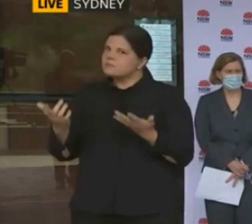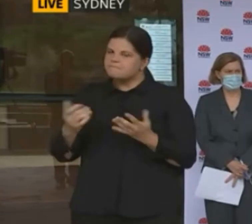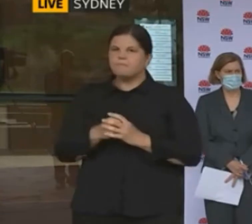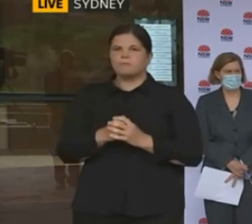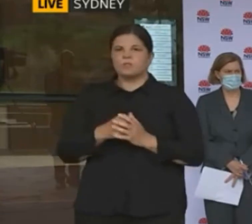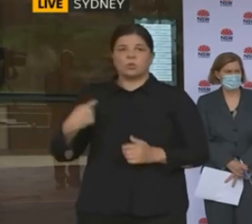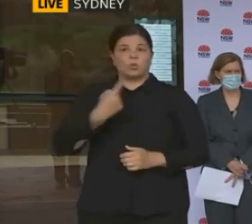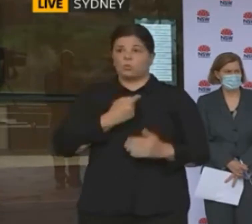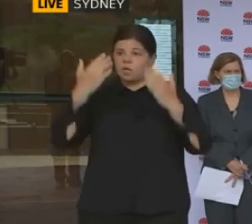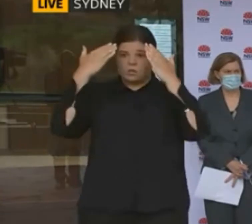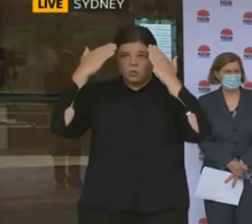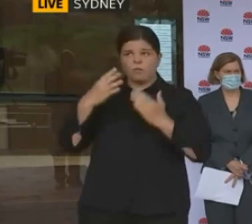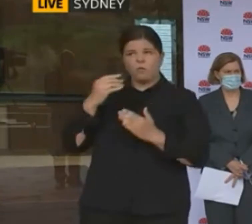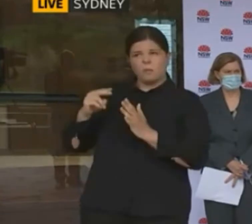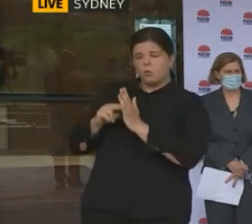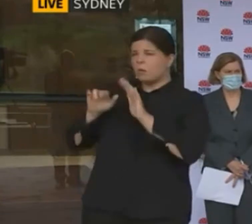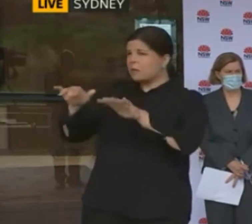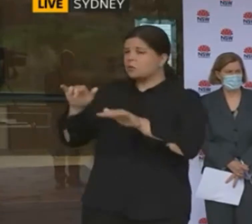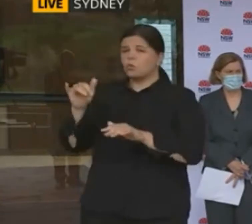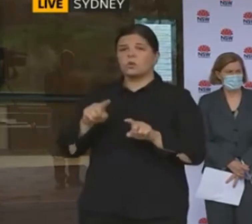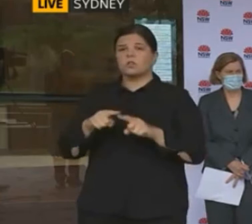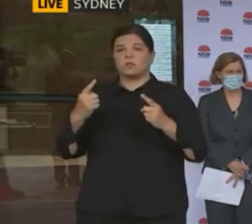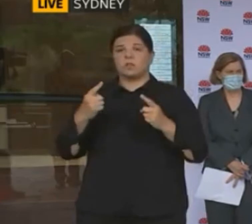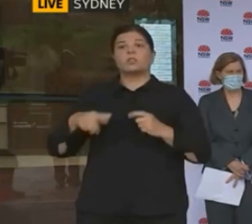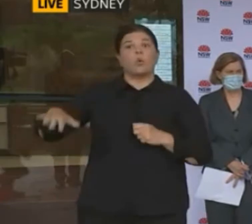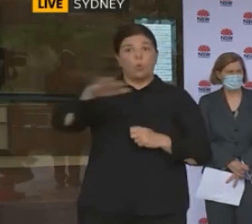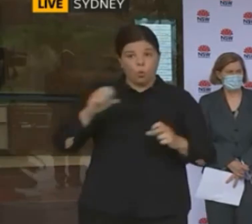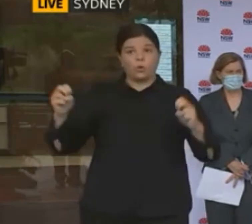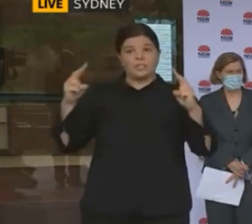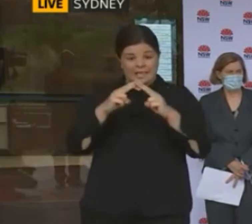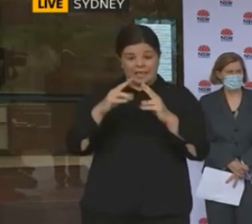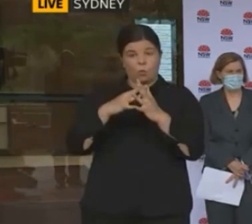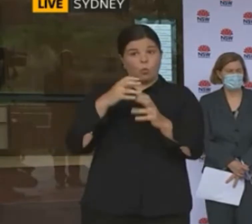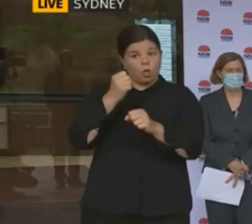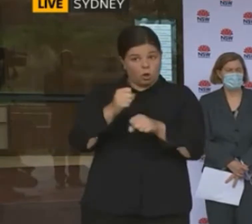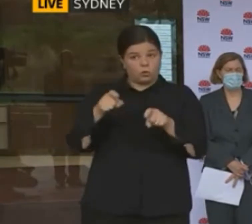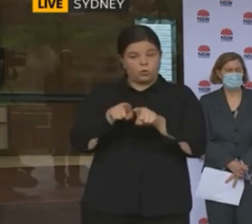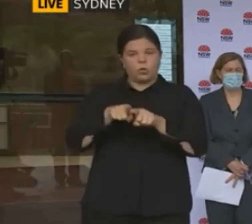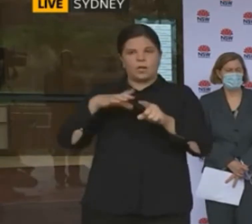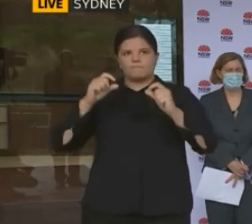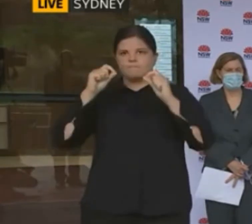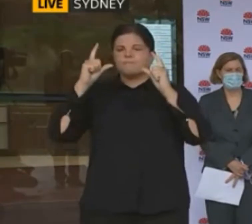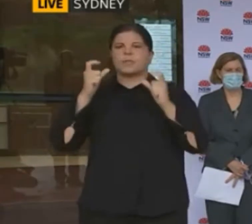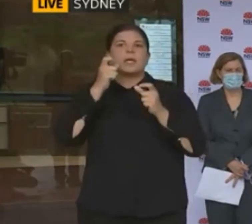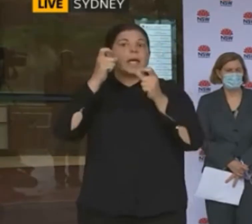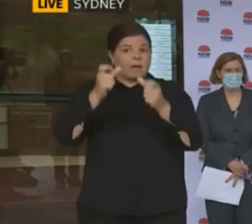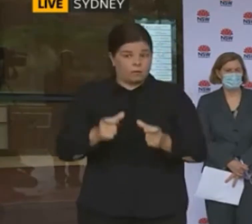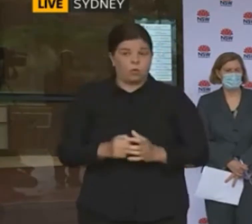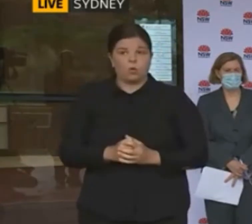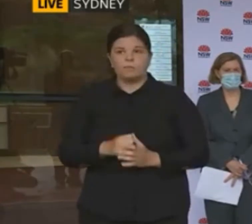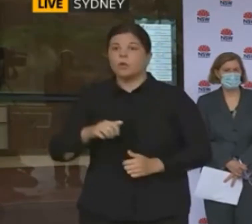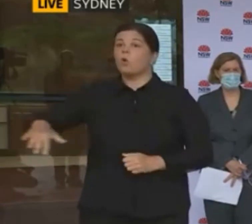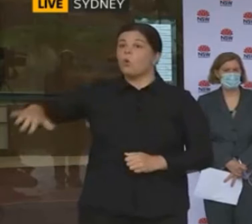Sydney have to be on high alert, including residents of Wollongong. So I say that in order to encourage as many people as possible across